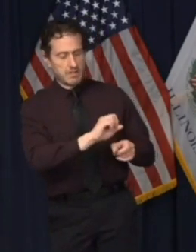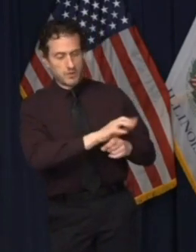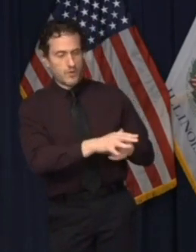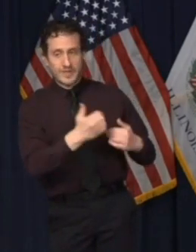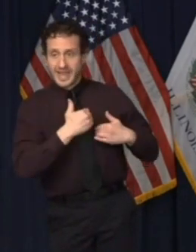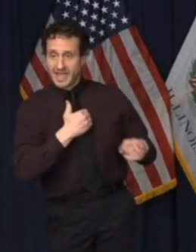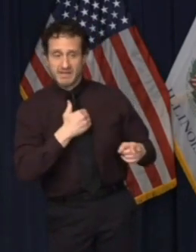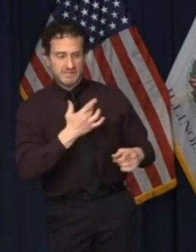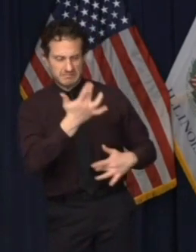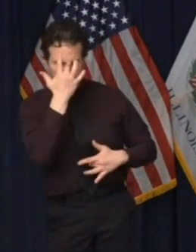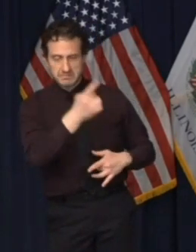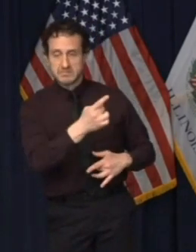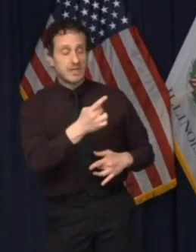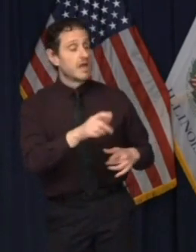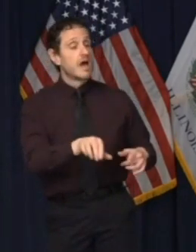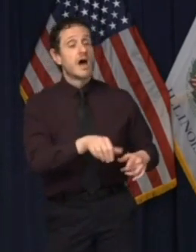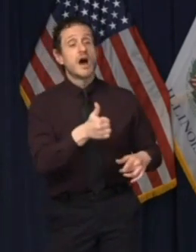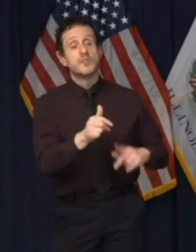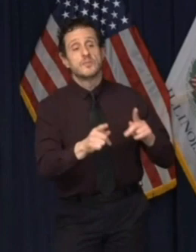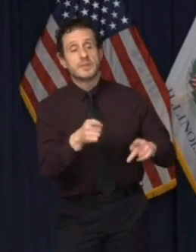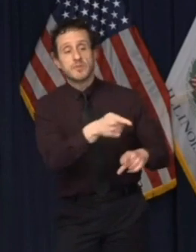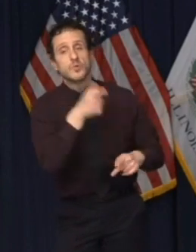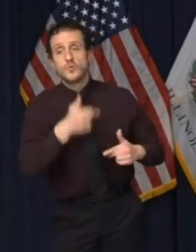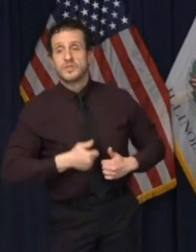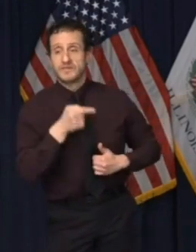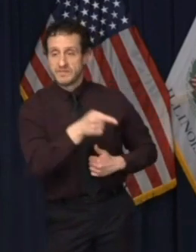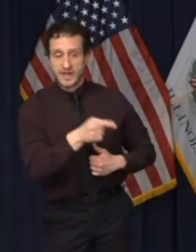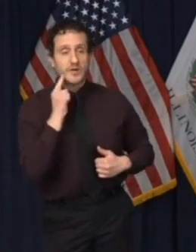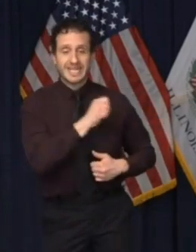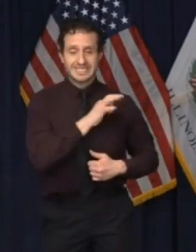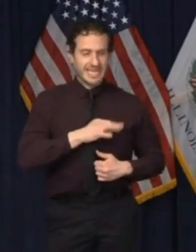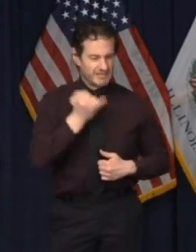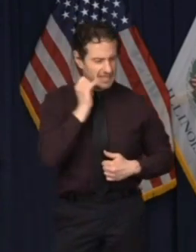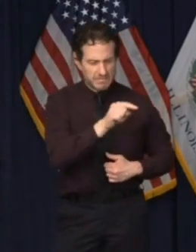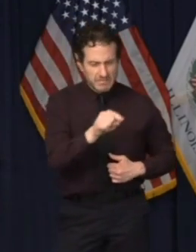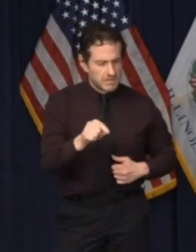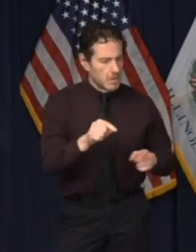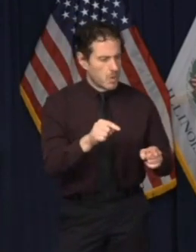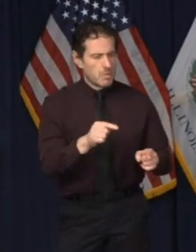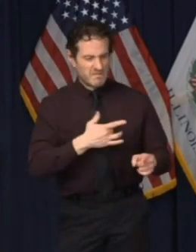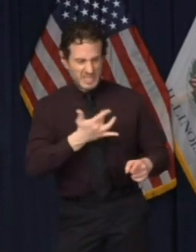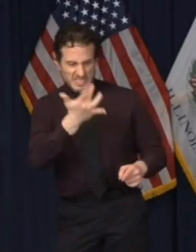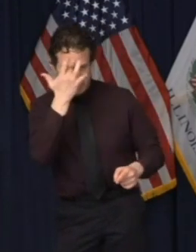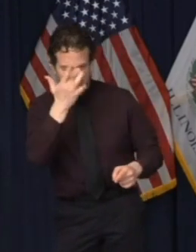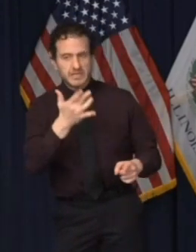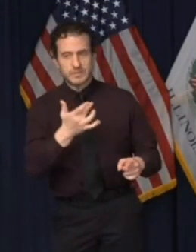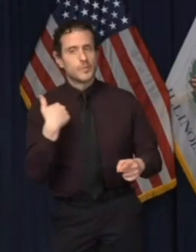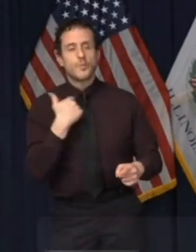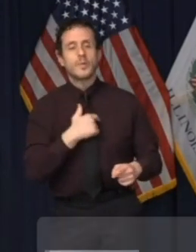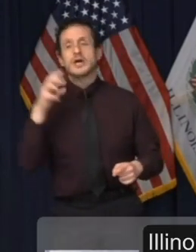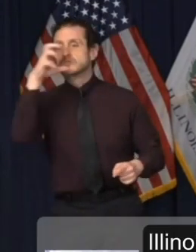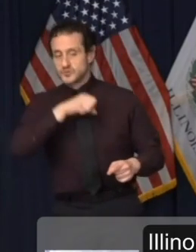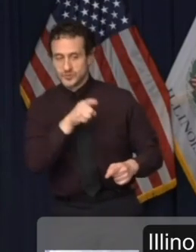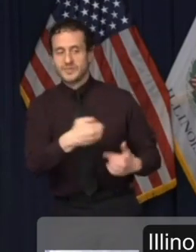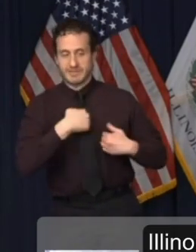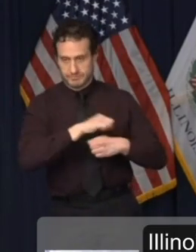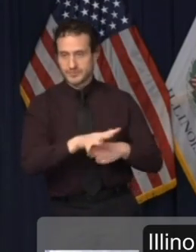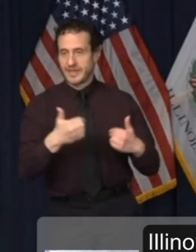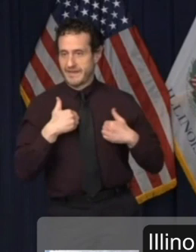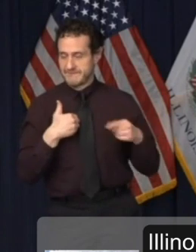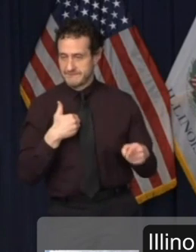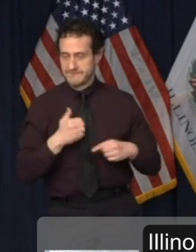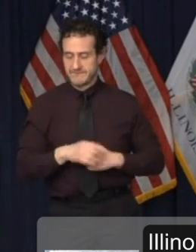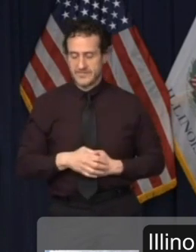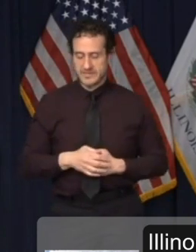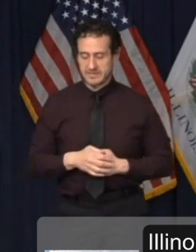symptomatic residents or staff as if they are a confirmed case. Formal testing has had nothing to do with